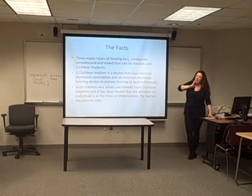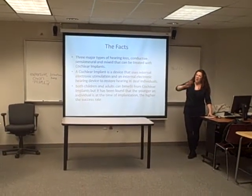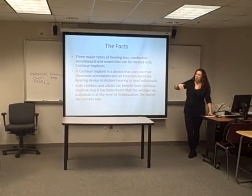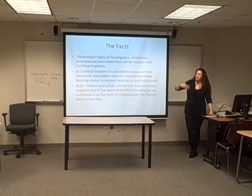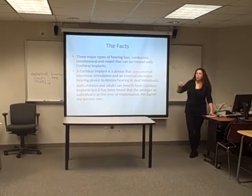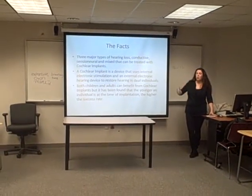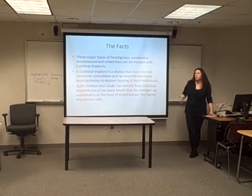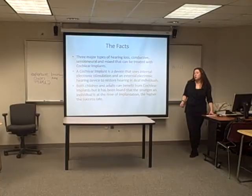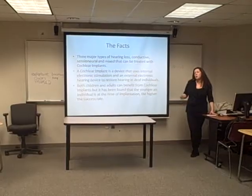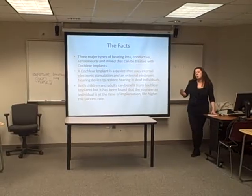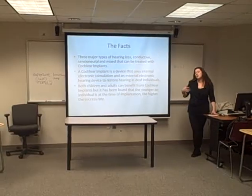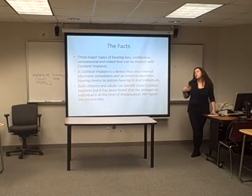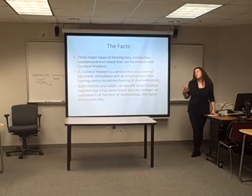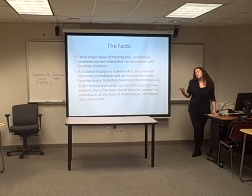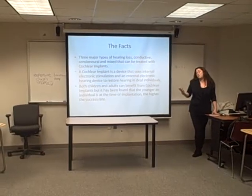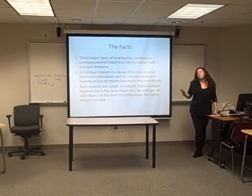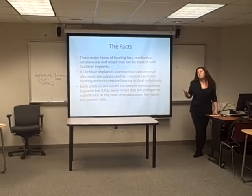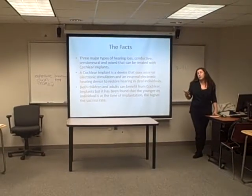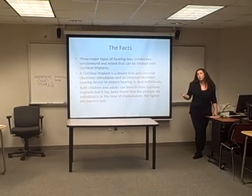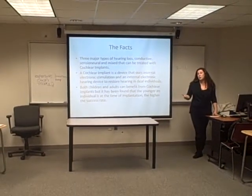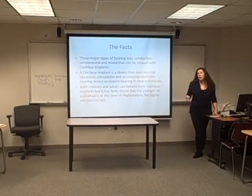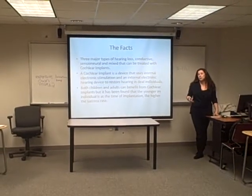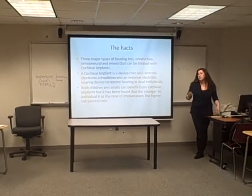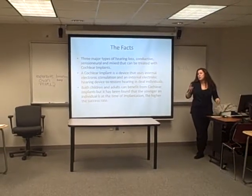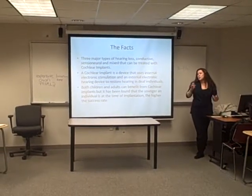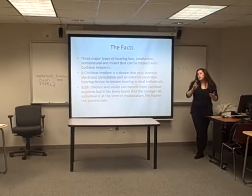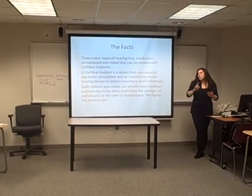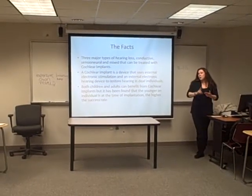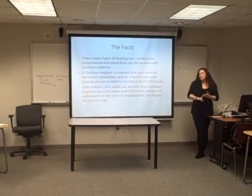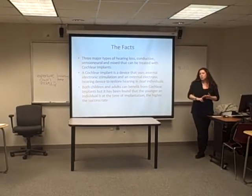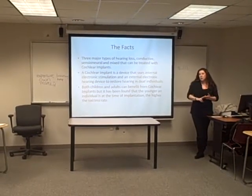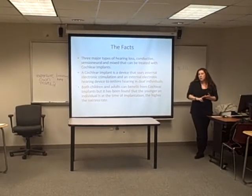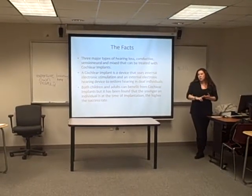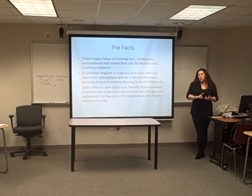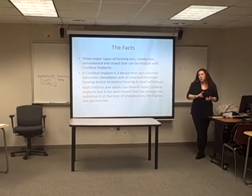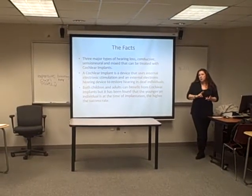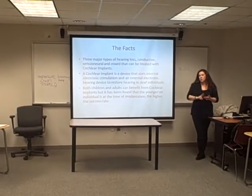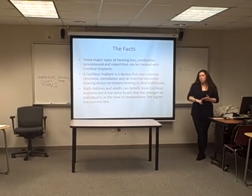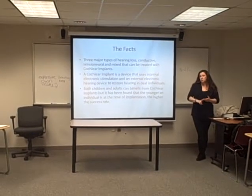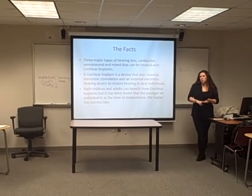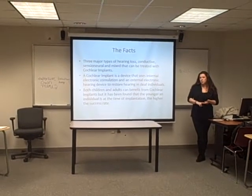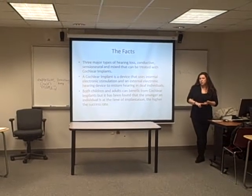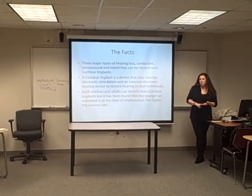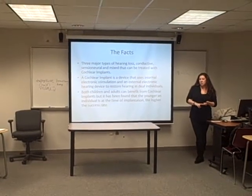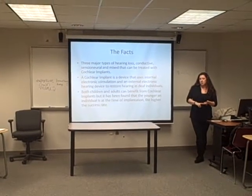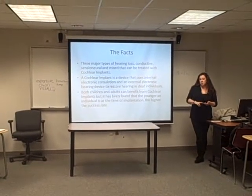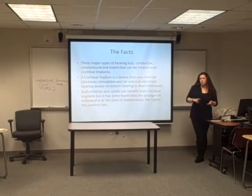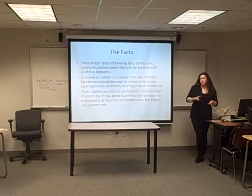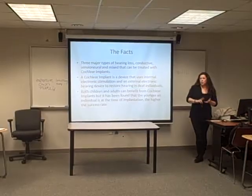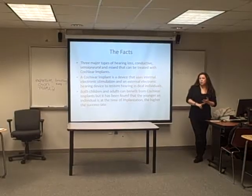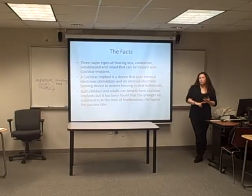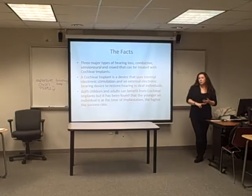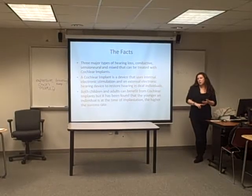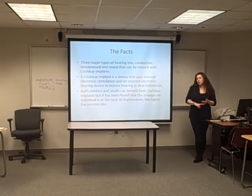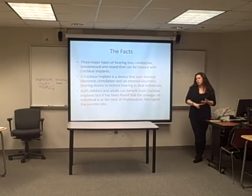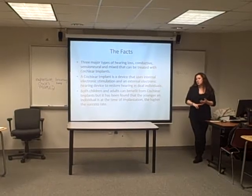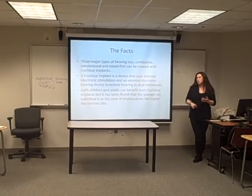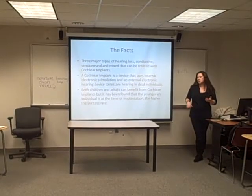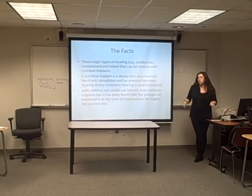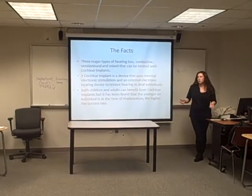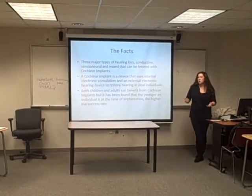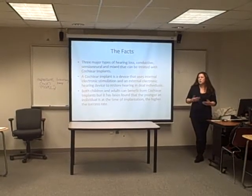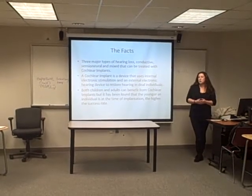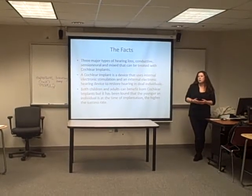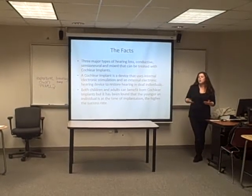to pick that up, to learn. I mean, my daughter has 3 individual speech therapy sessions a week, 2 group